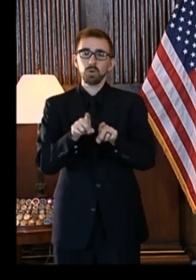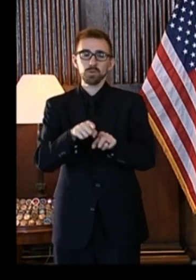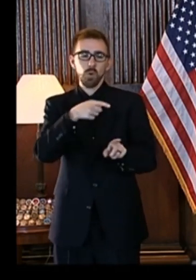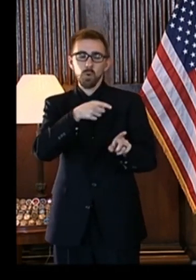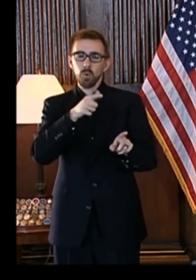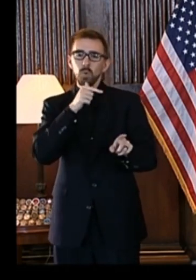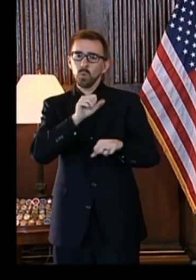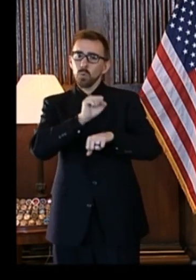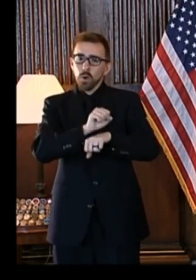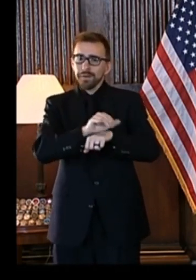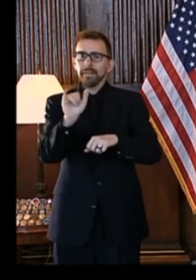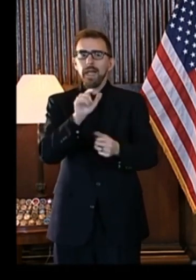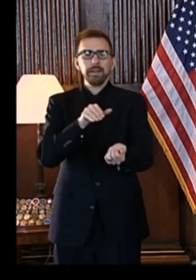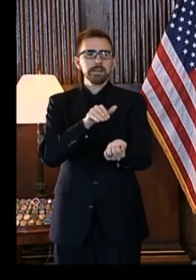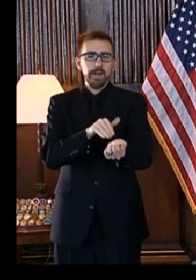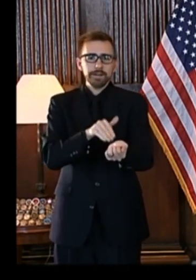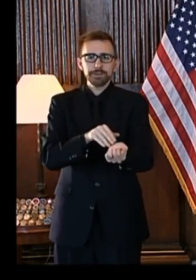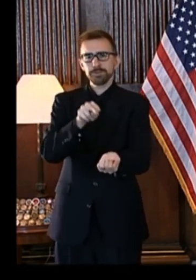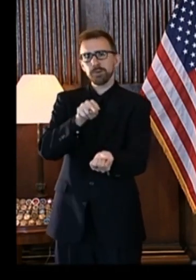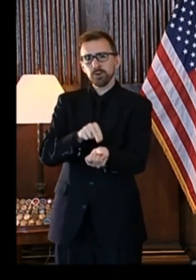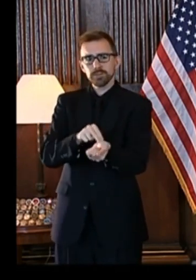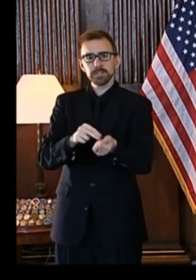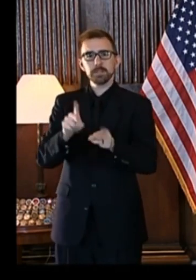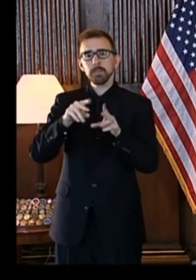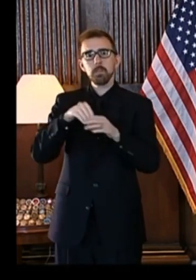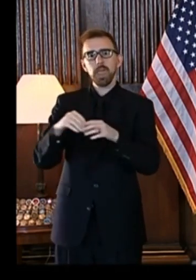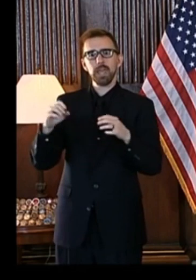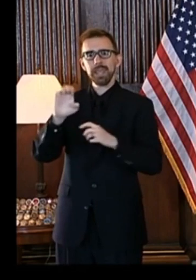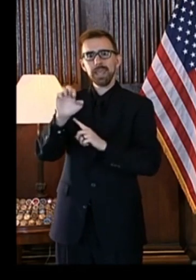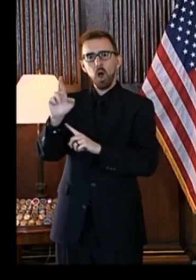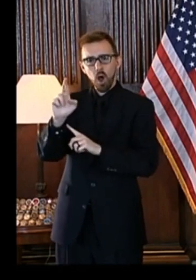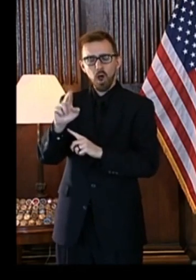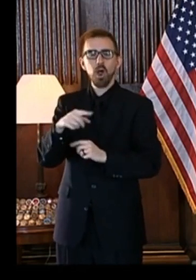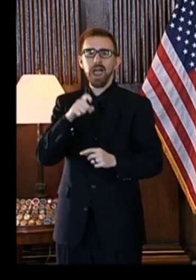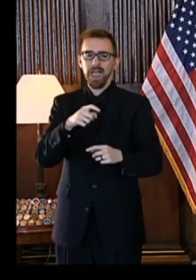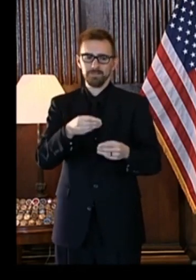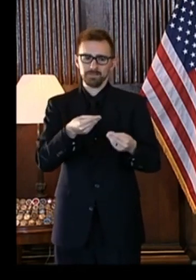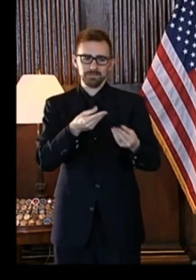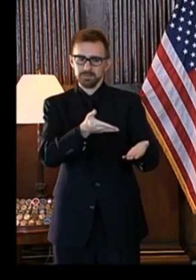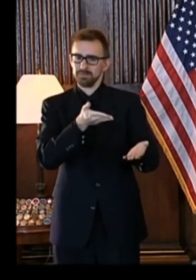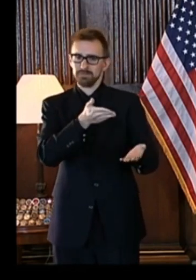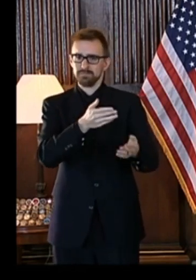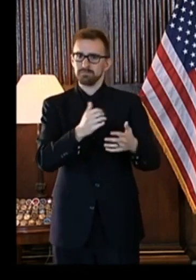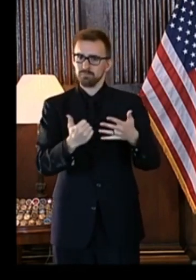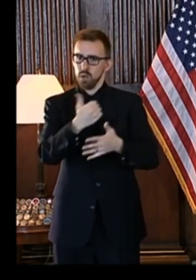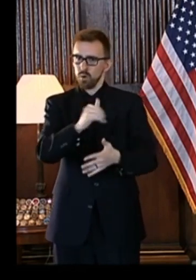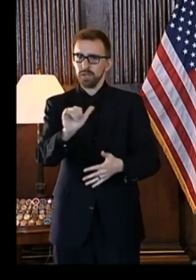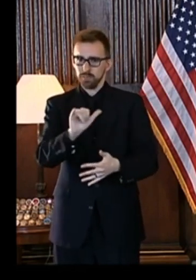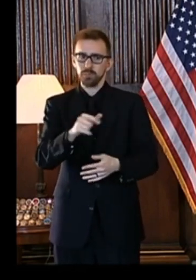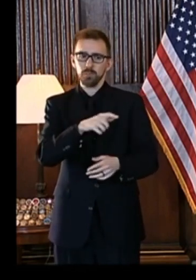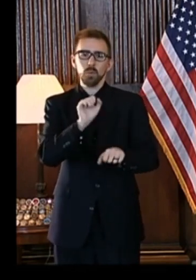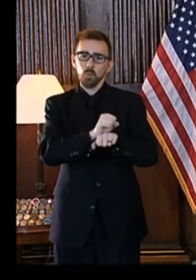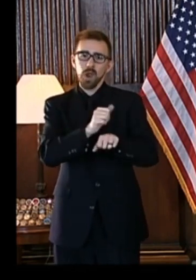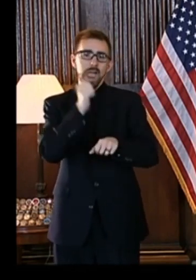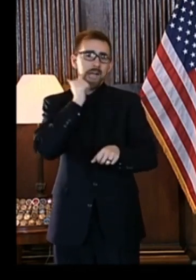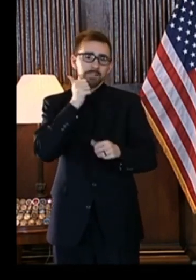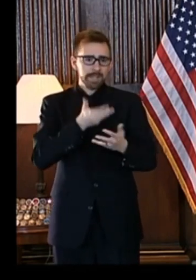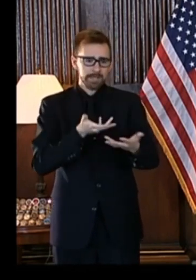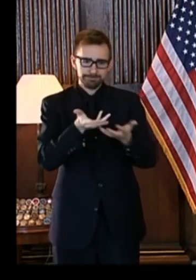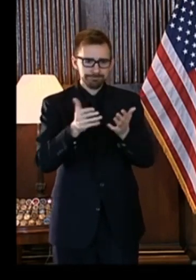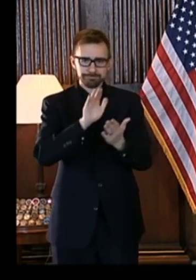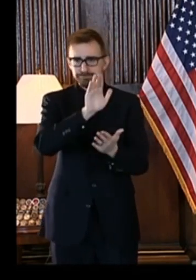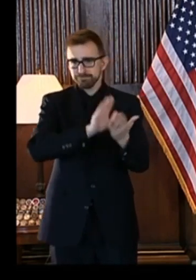people, whether it's the doctors, whether it's the nurses, whether it's people in the emergency room that actually are dealing with us on a daily basis. And